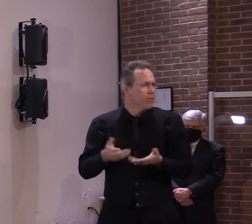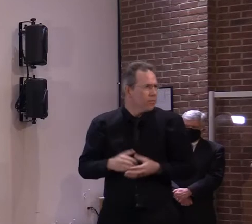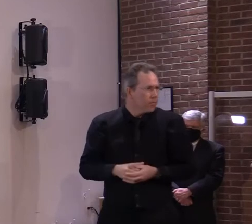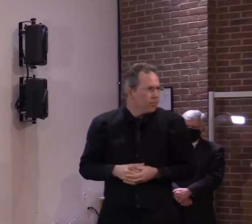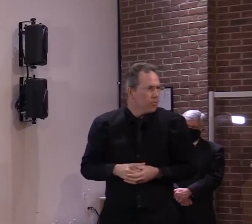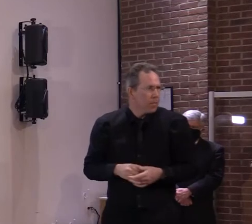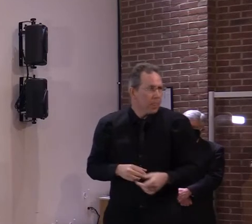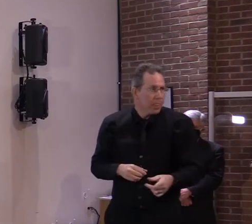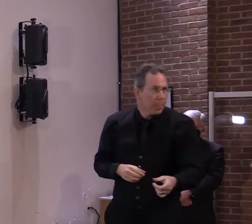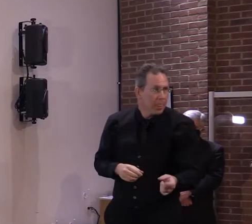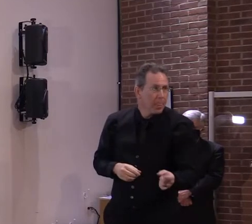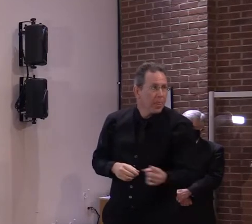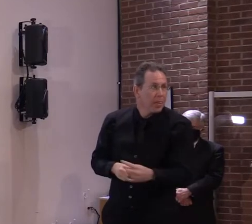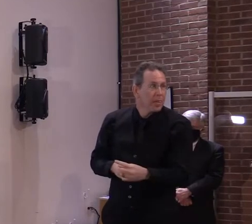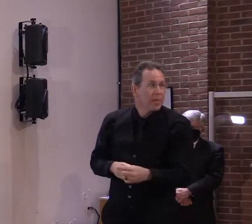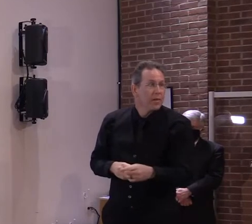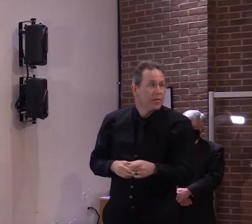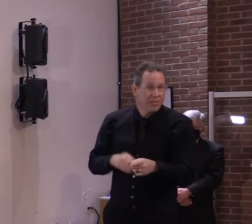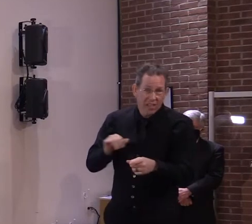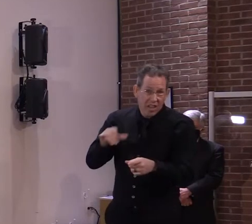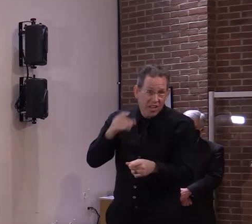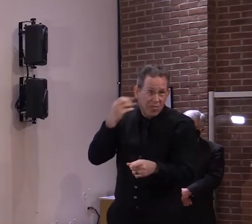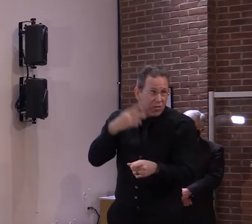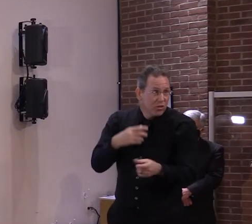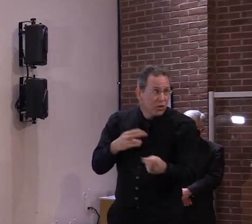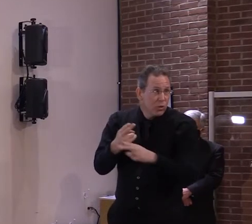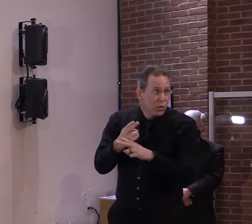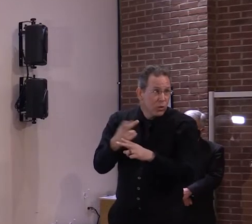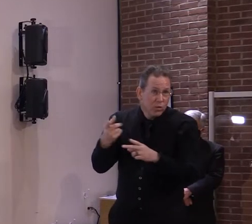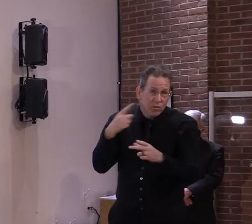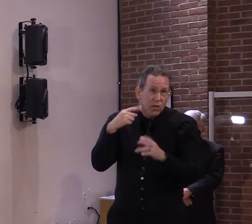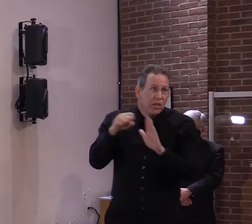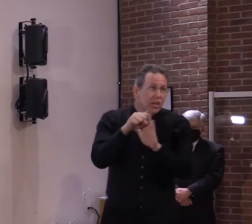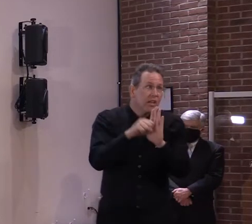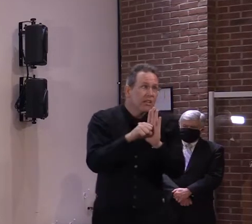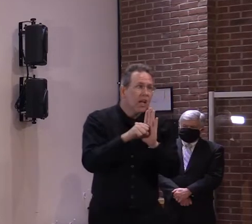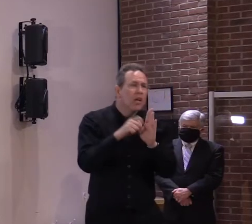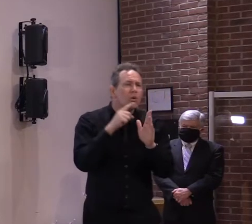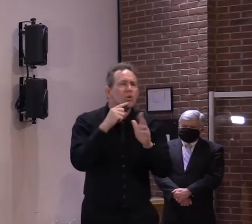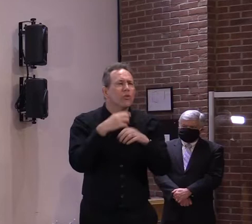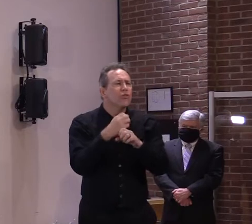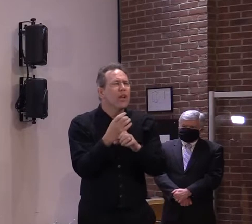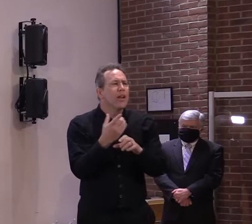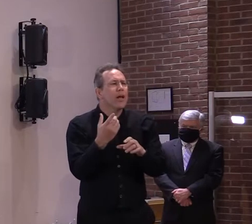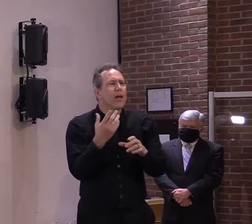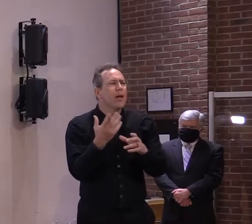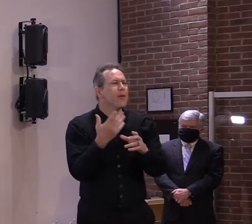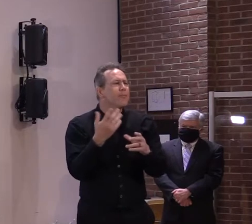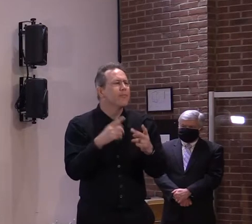be used were the state to create any kind of a vaccine passport.